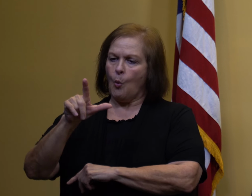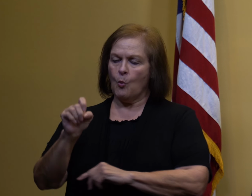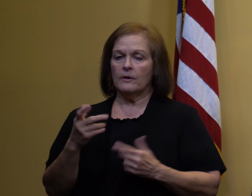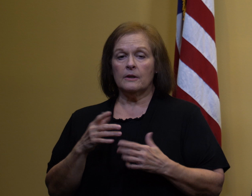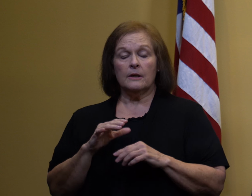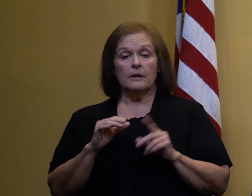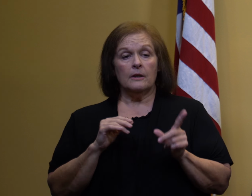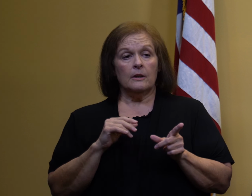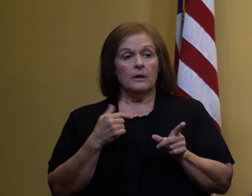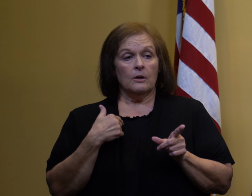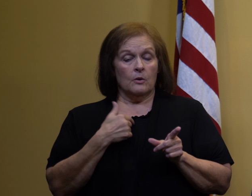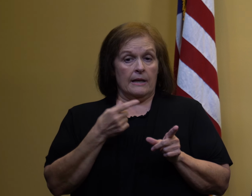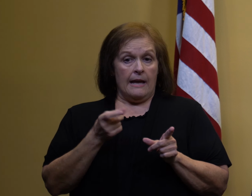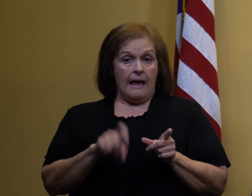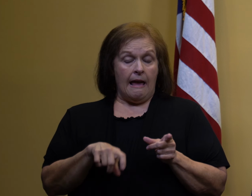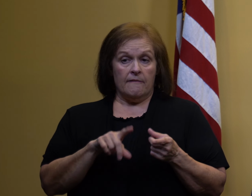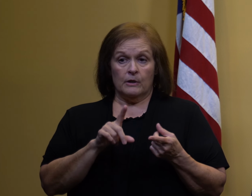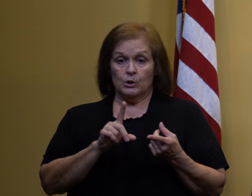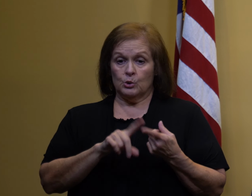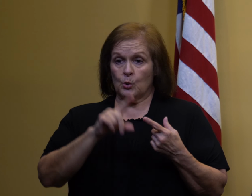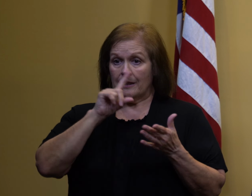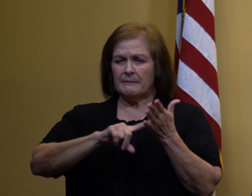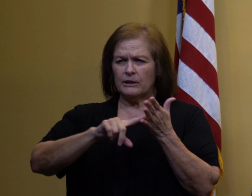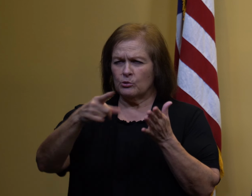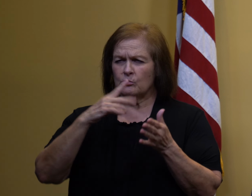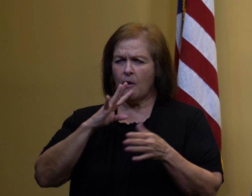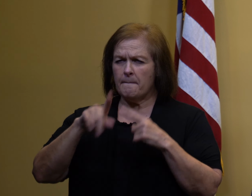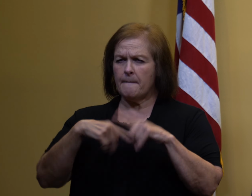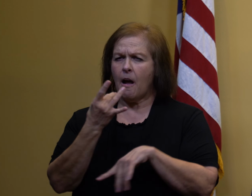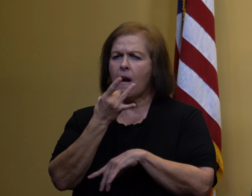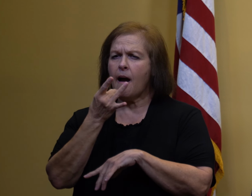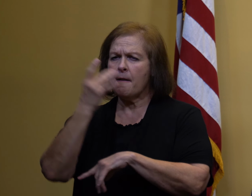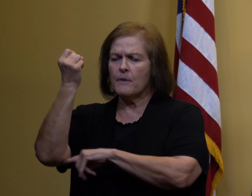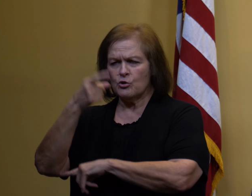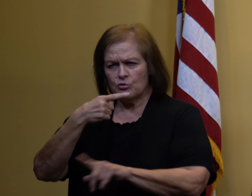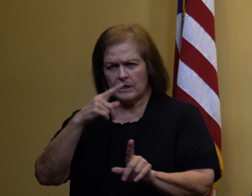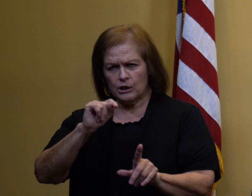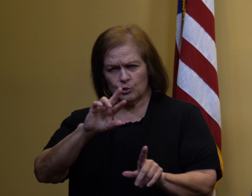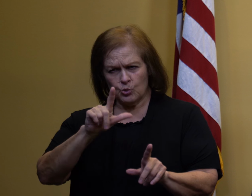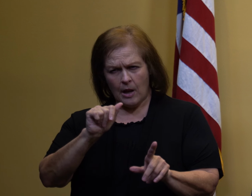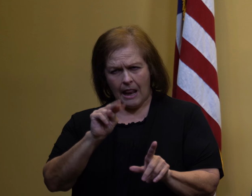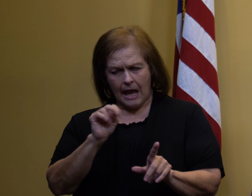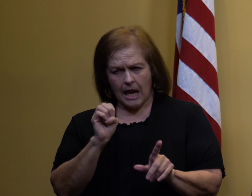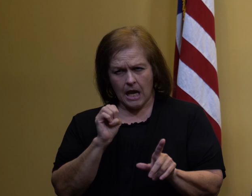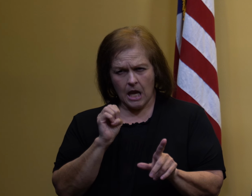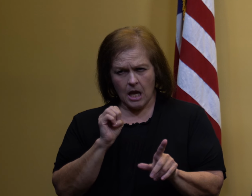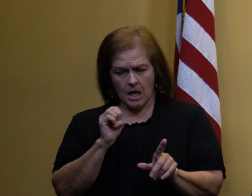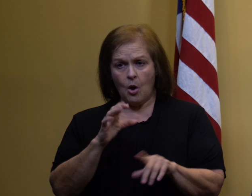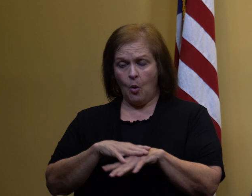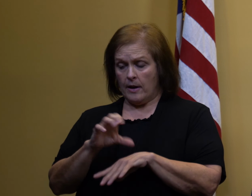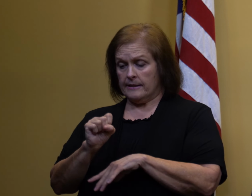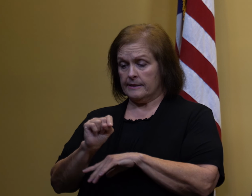sure that we inspect the light poles that you're mentioning. You said Tulane and St. Charles. Well, It's give it to me again. on